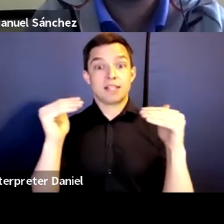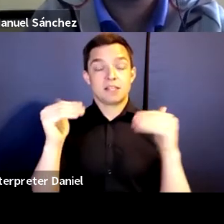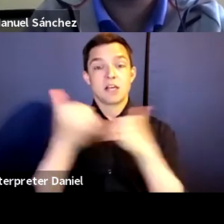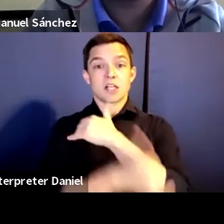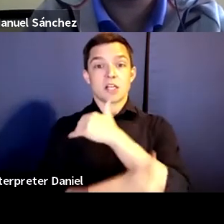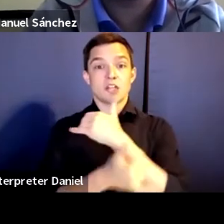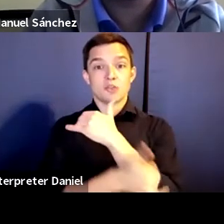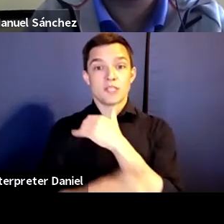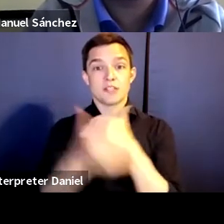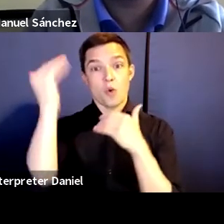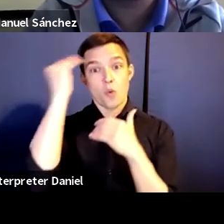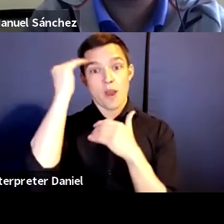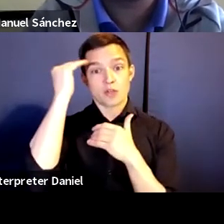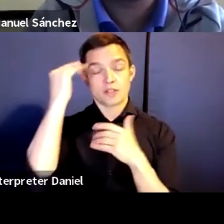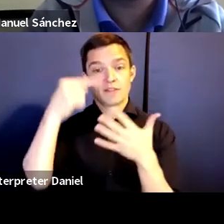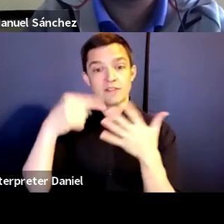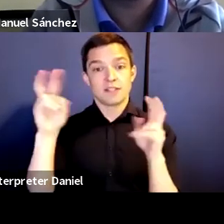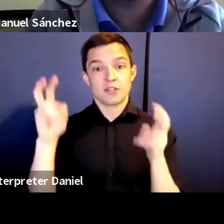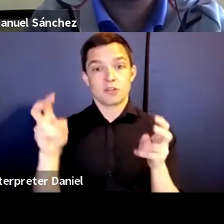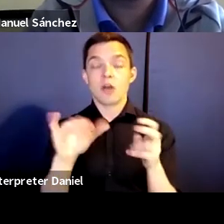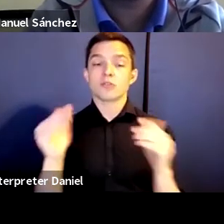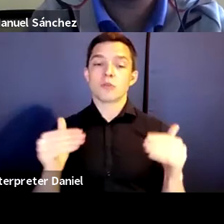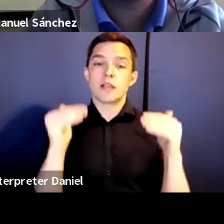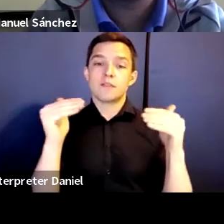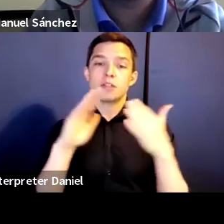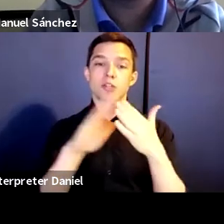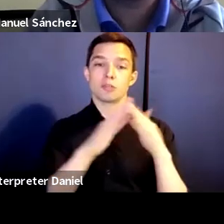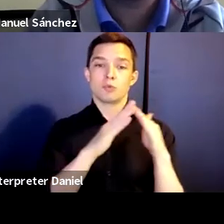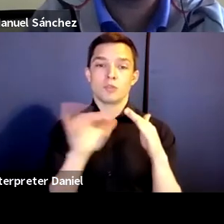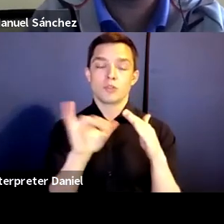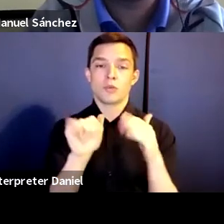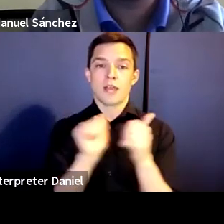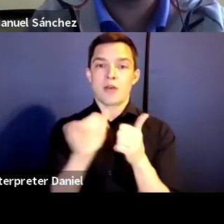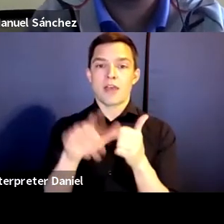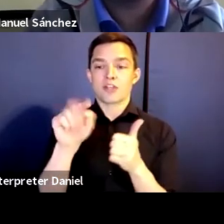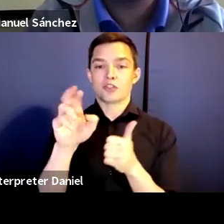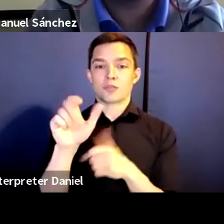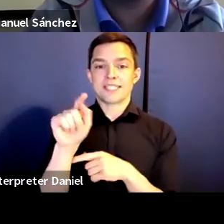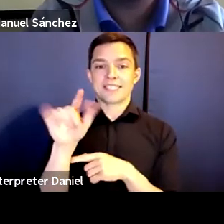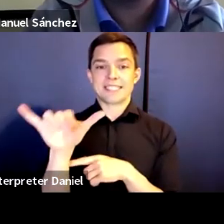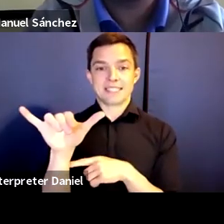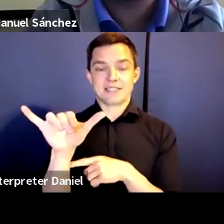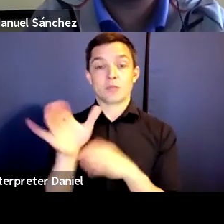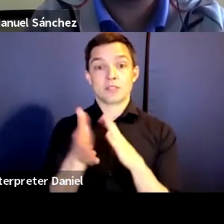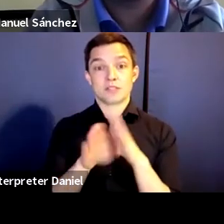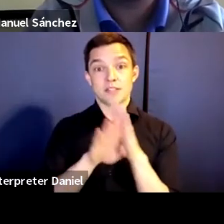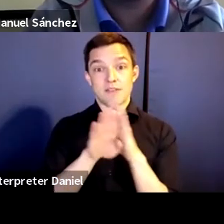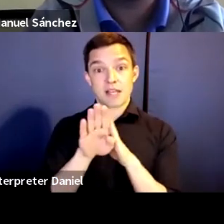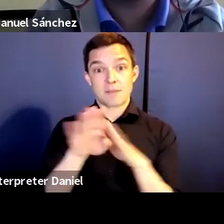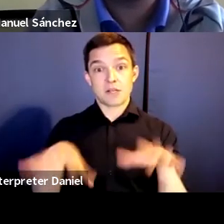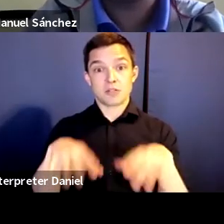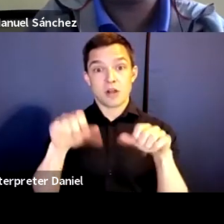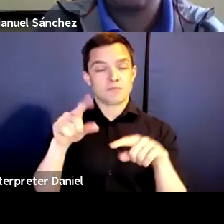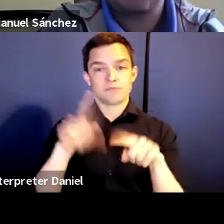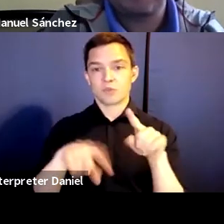of these issues, but also elevate the community. The way that treaty was developed and adopted, it could not have been